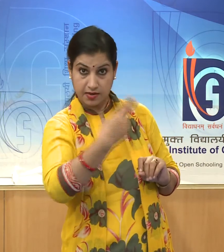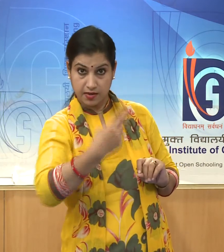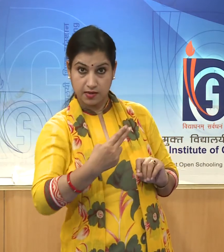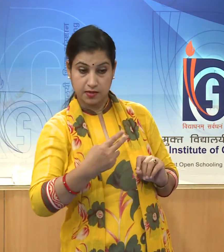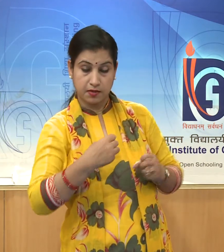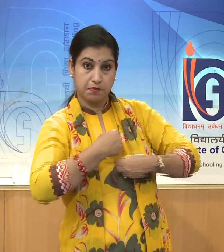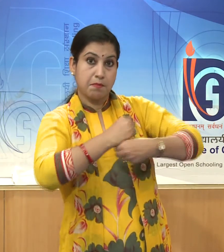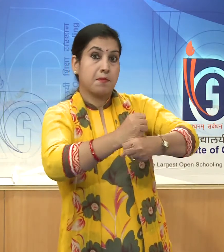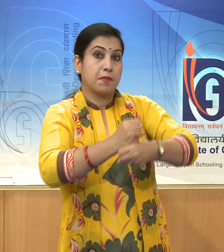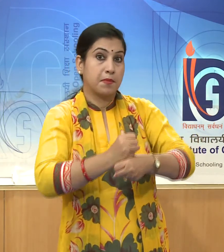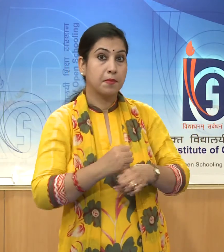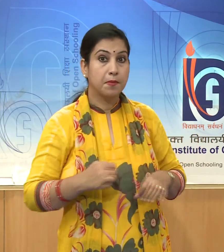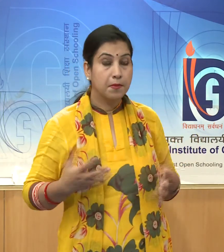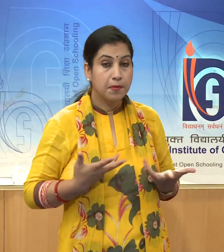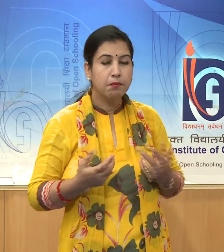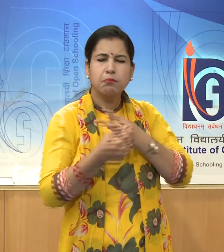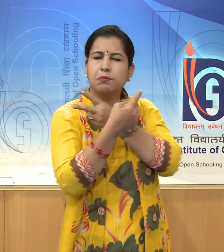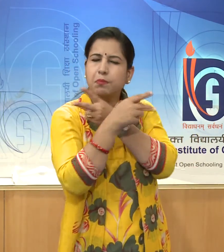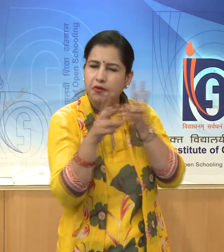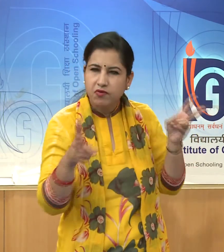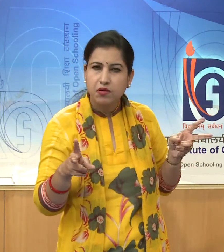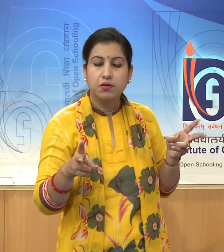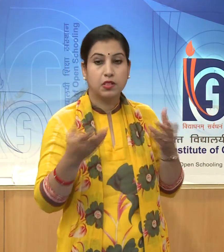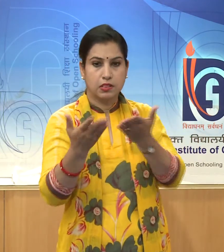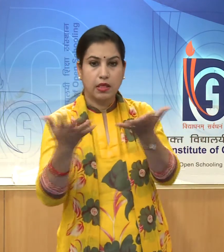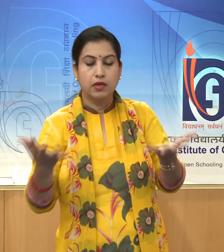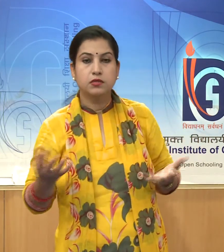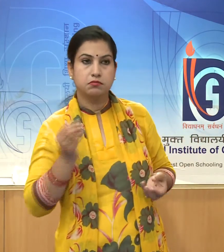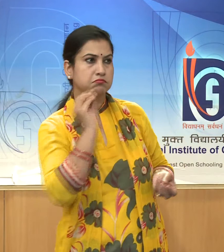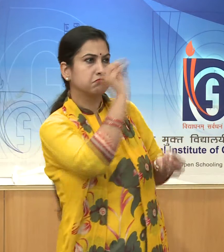composed with various elements